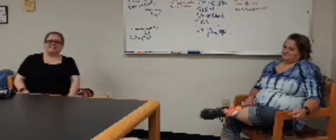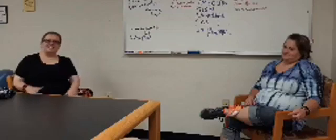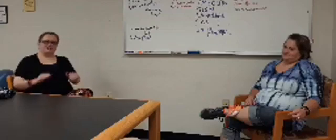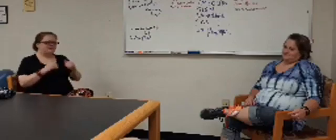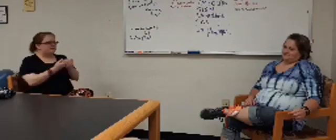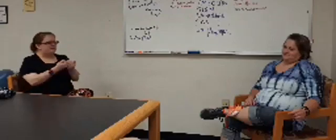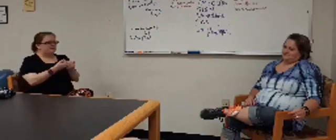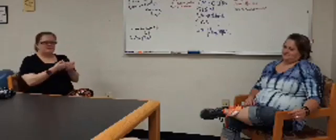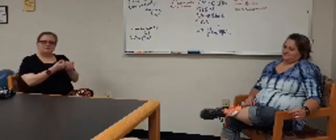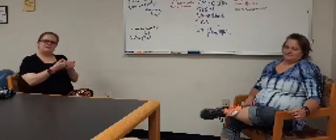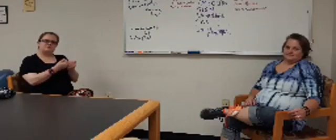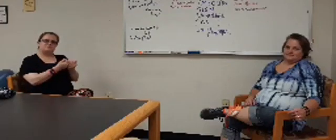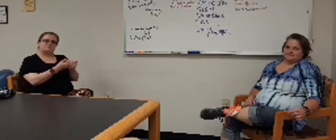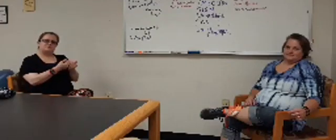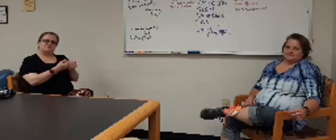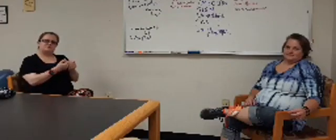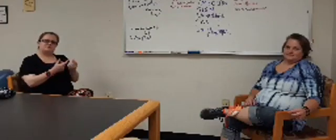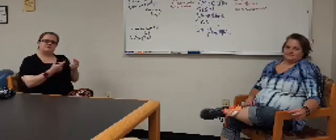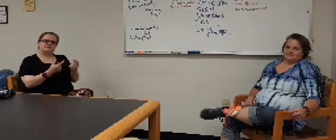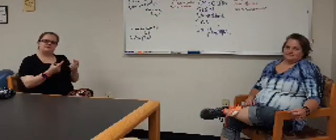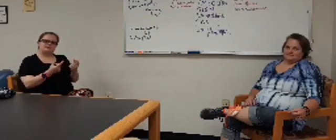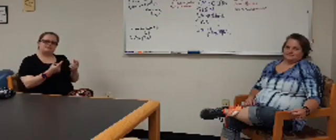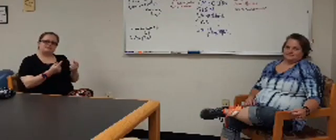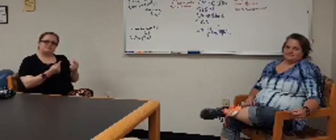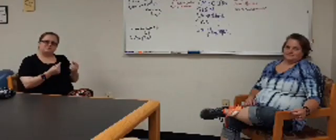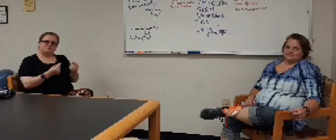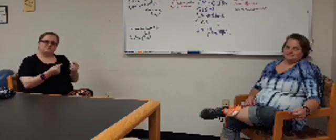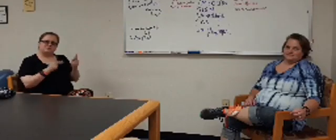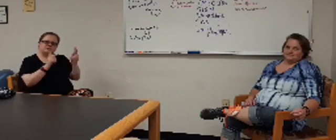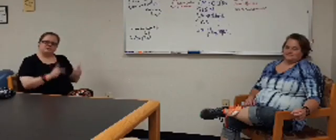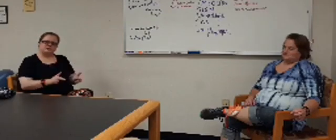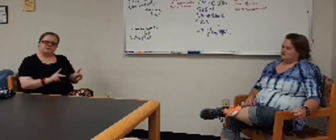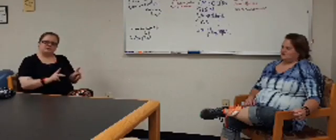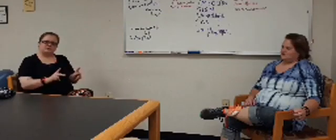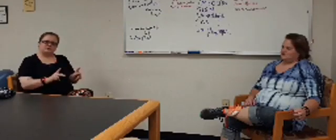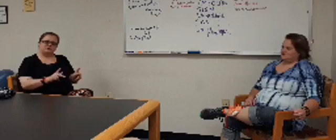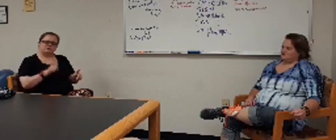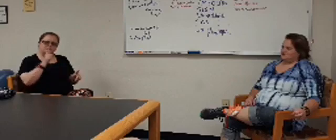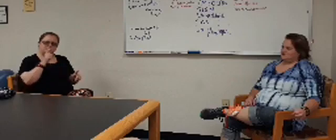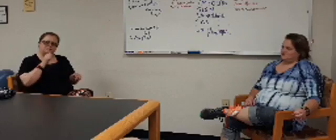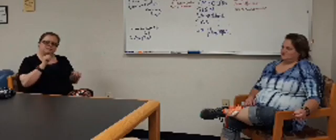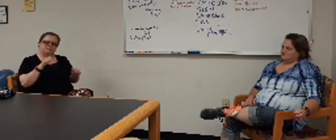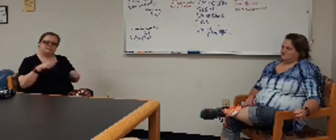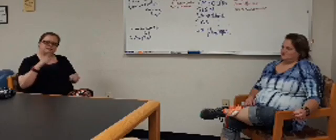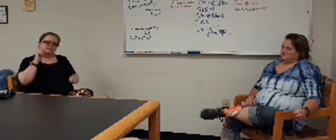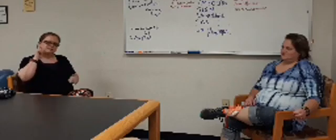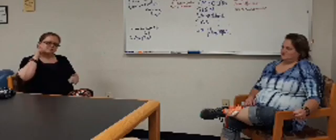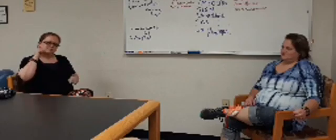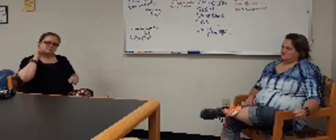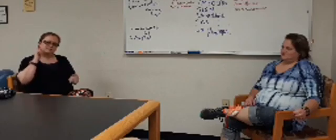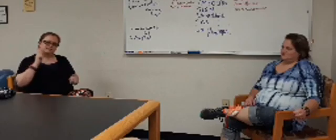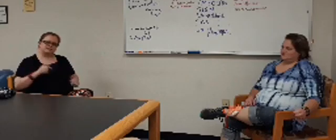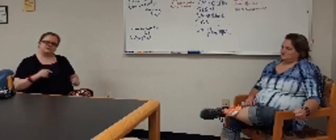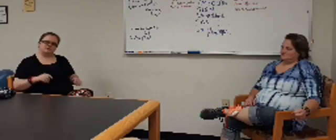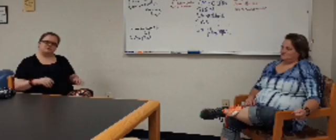how does a person who can hear acknowledge the fact that, you know, I